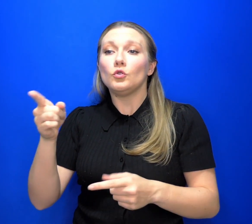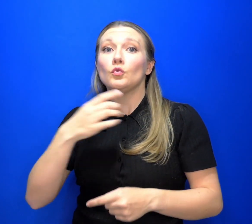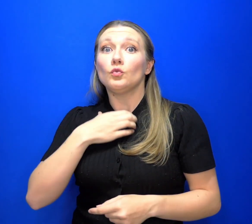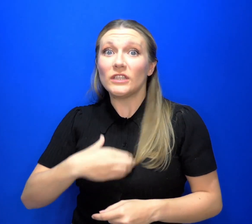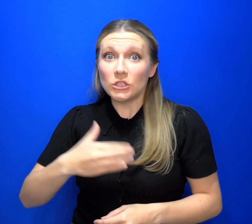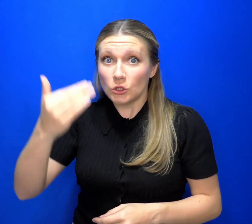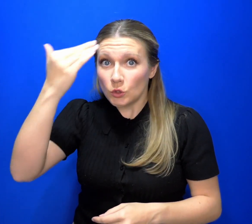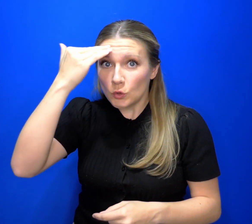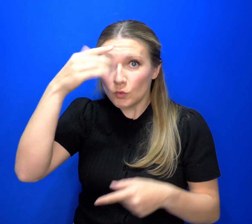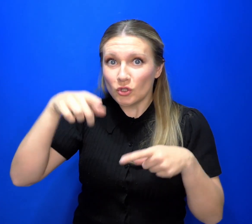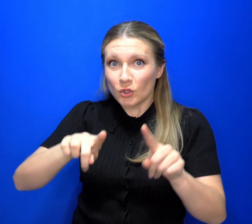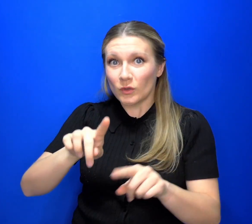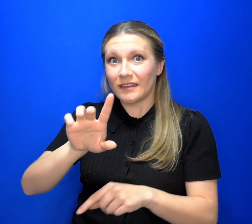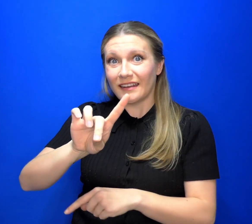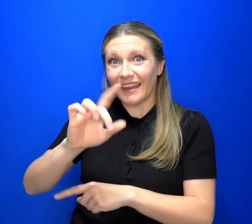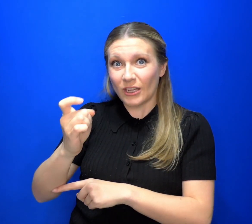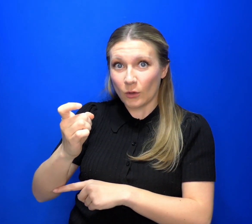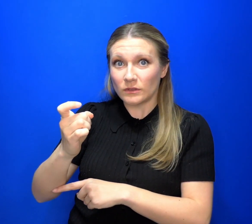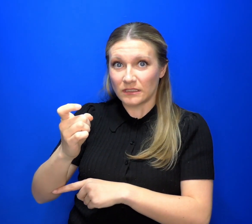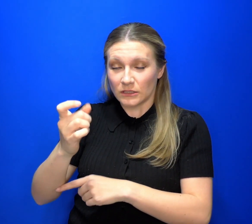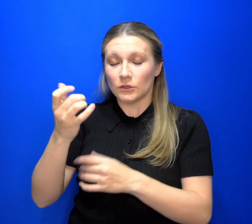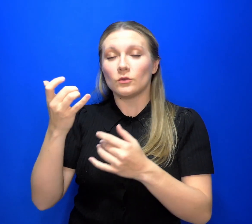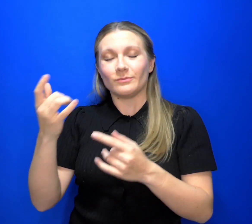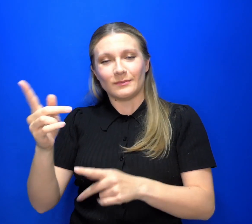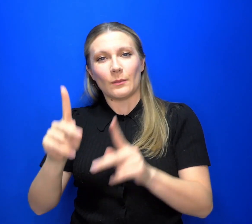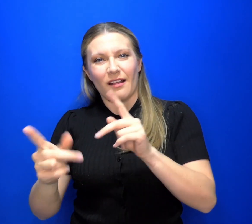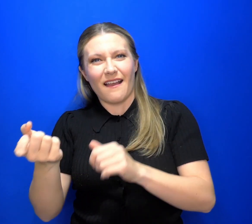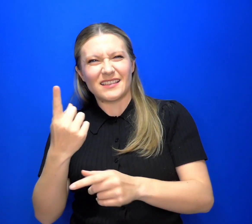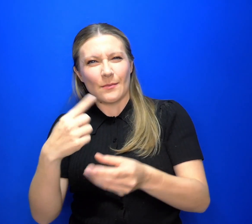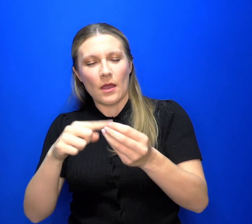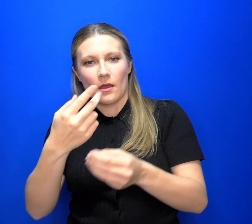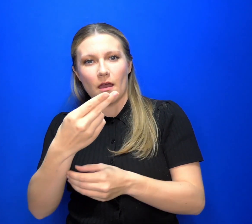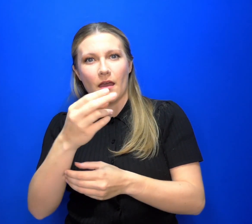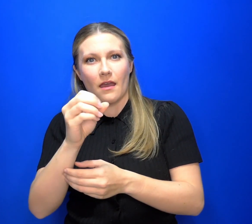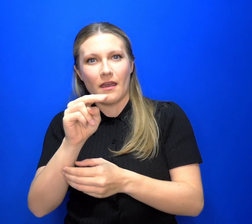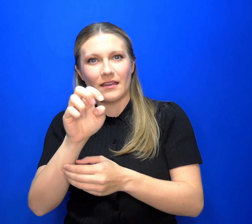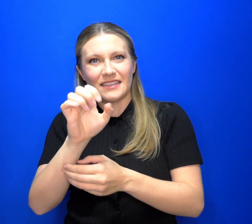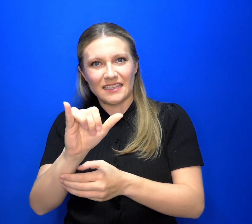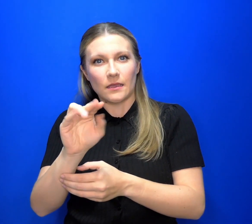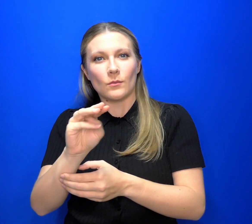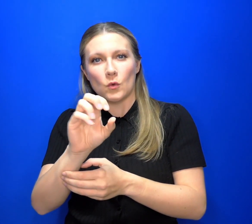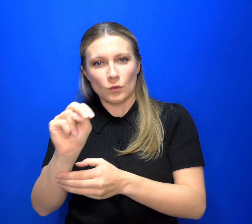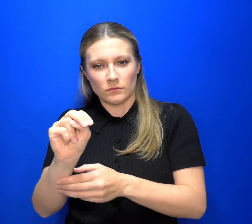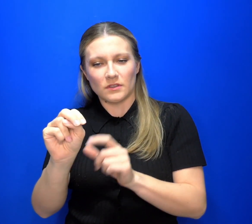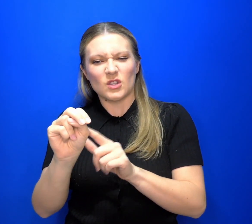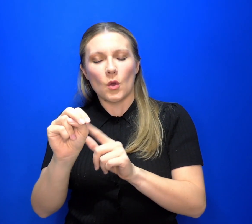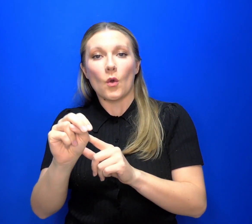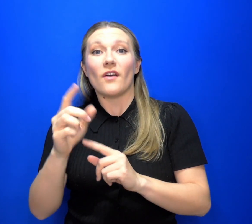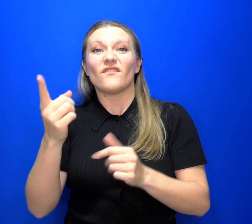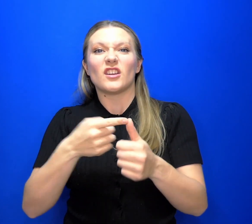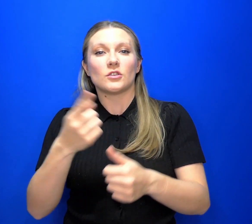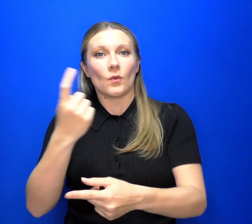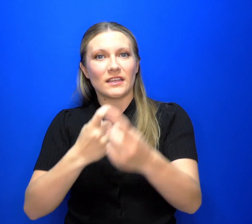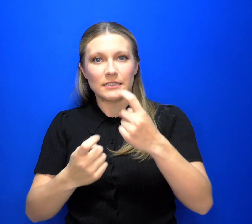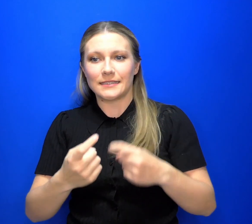heading of honeymoon, the first thing that we have here is a better explanation of the honeymoon phase would have been helpful.